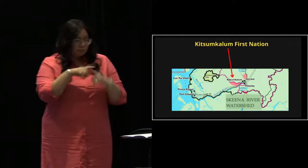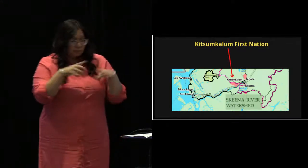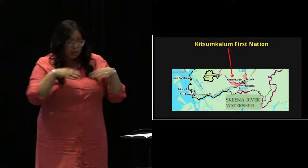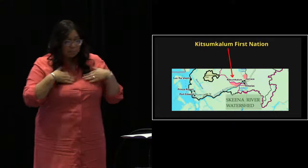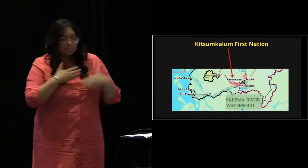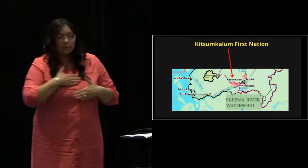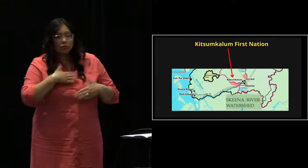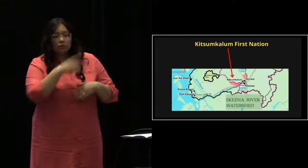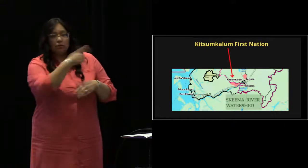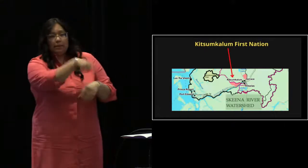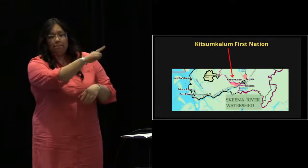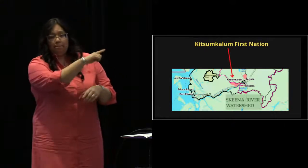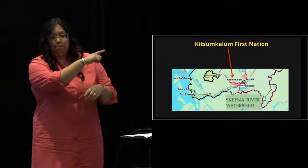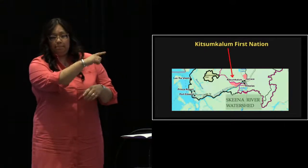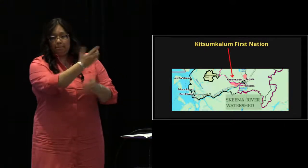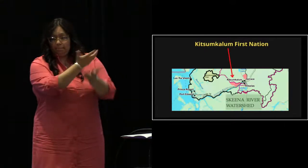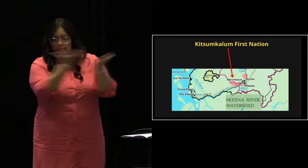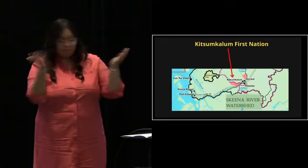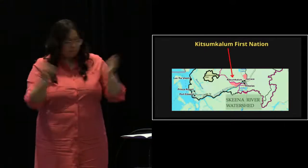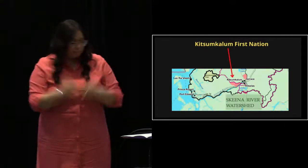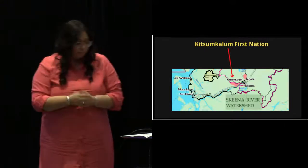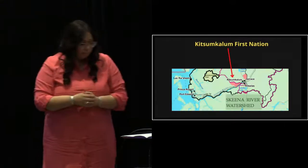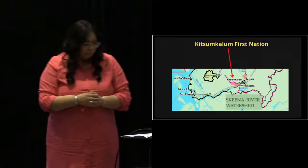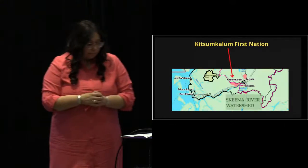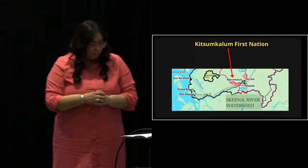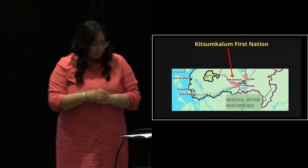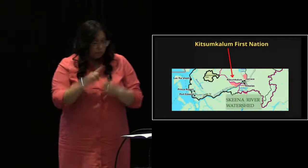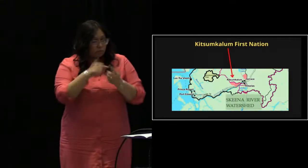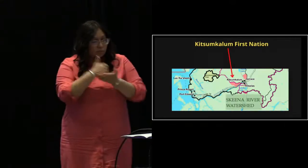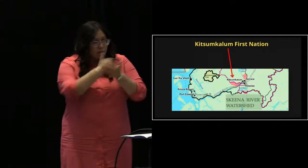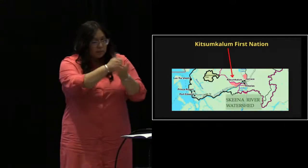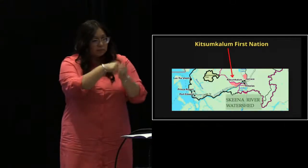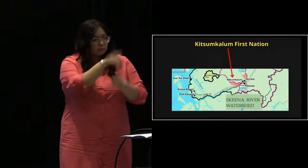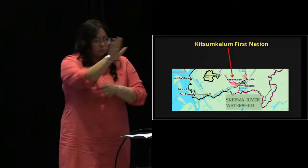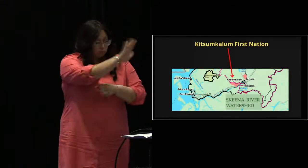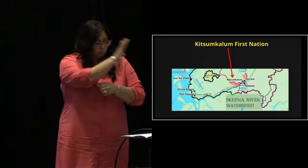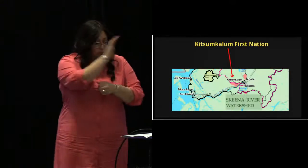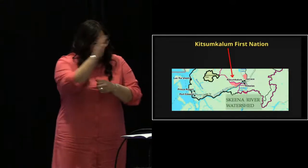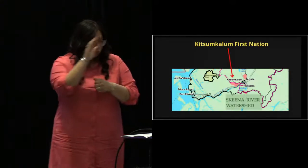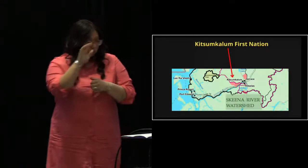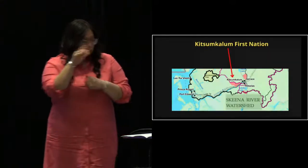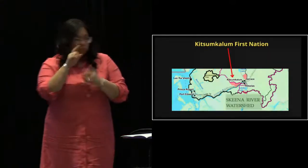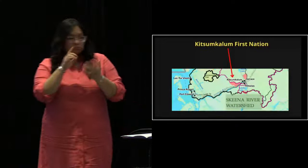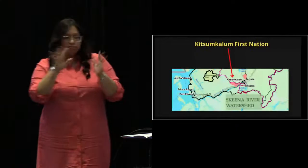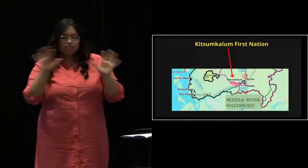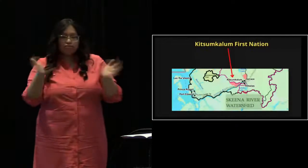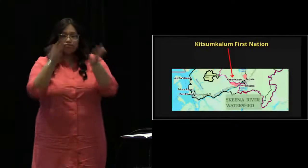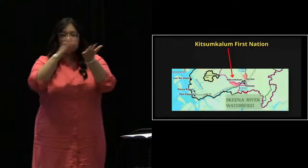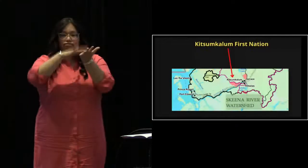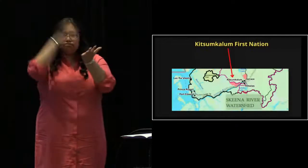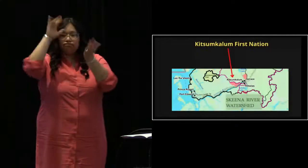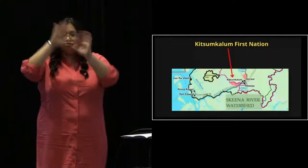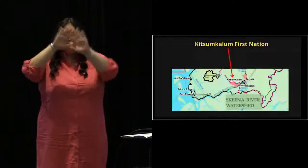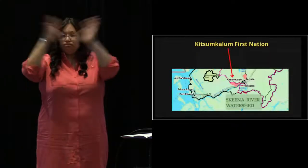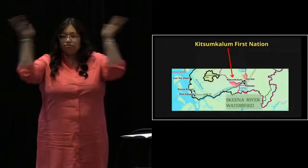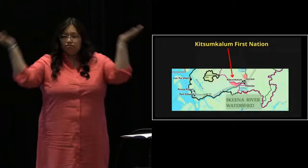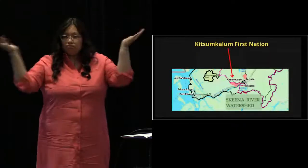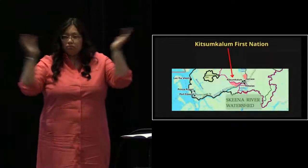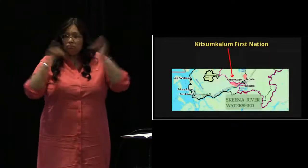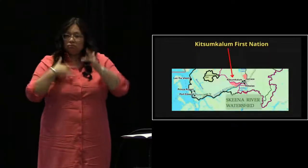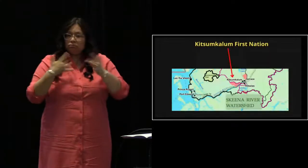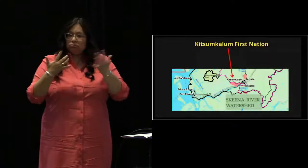So I think about my role as one to bring that access, to empower them to know how to advocate for